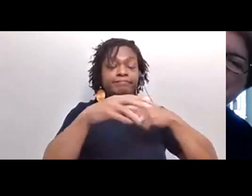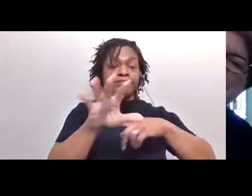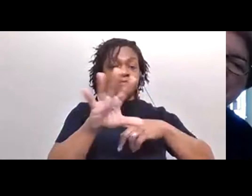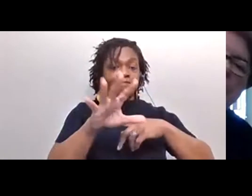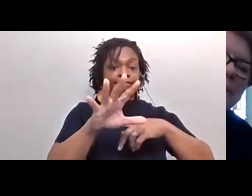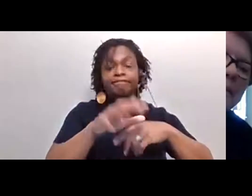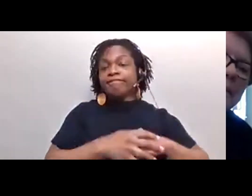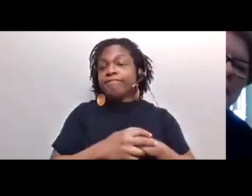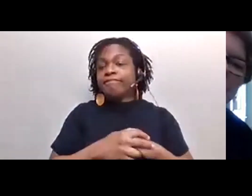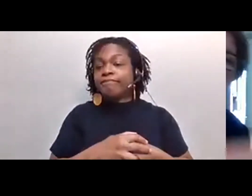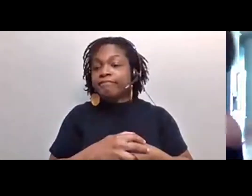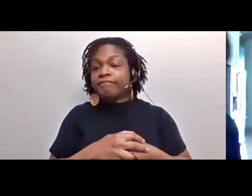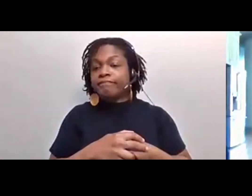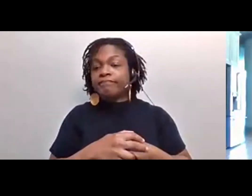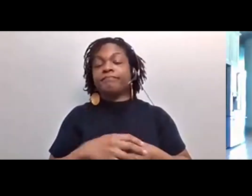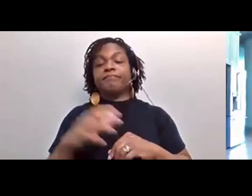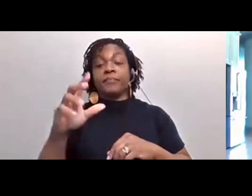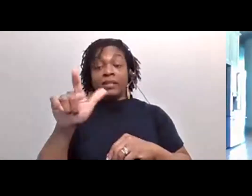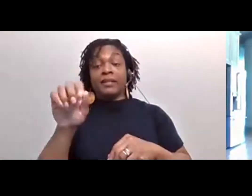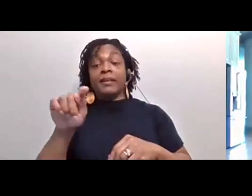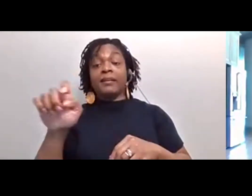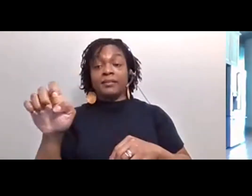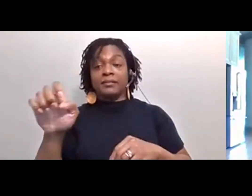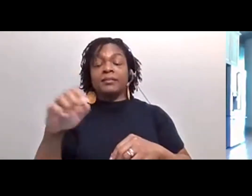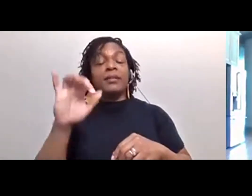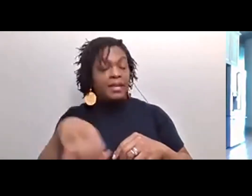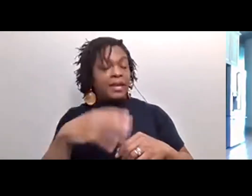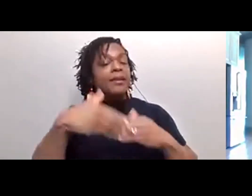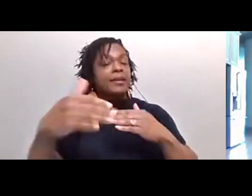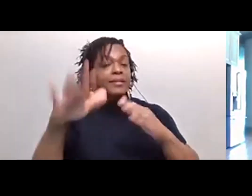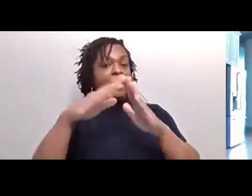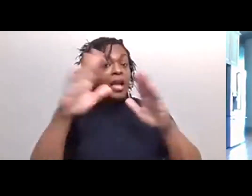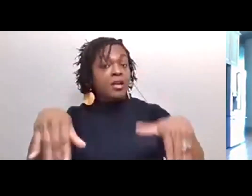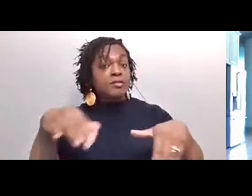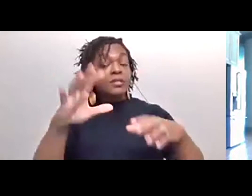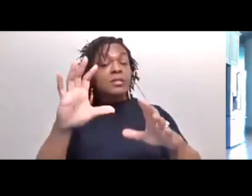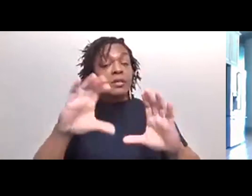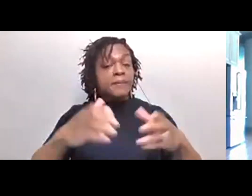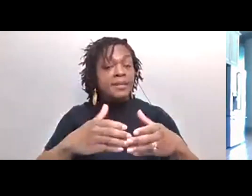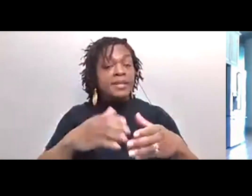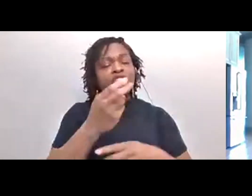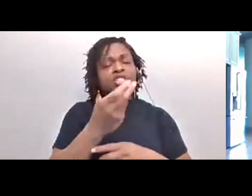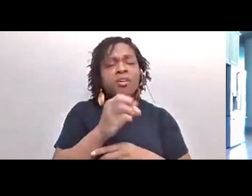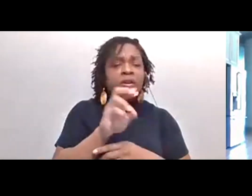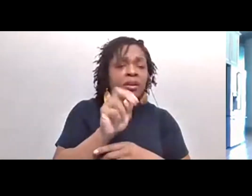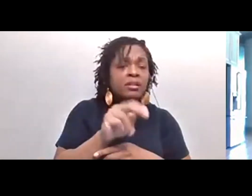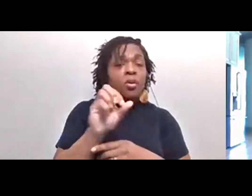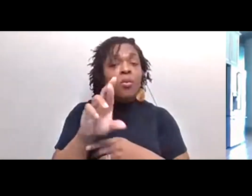Next is the Housing Committee. Sharon or Taj, please give us a